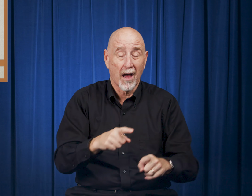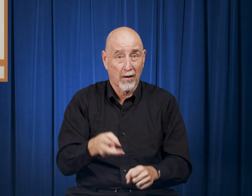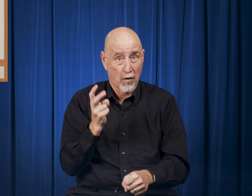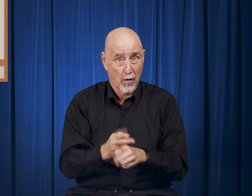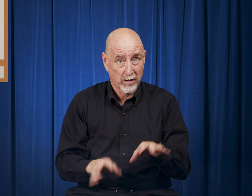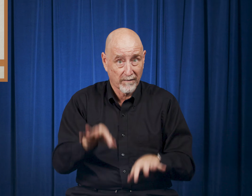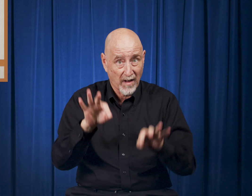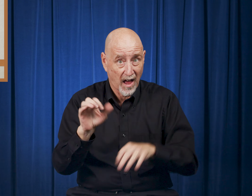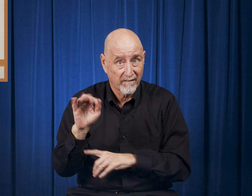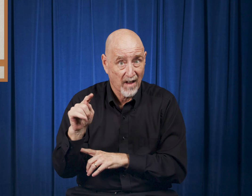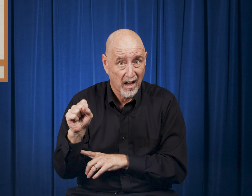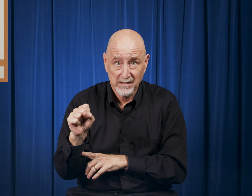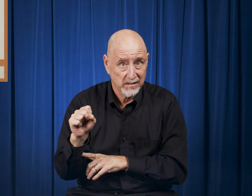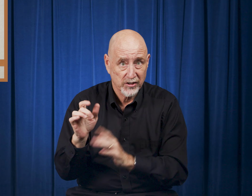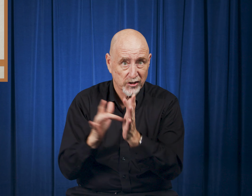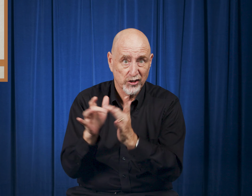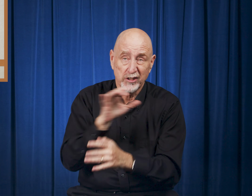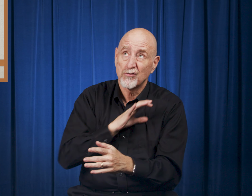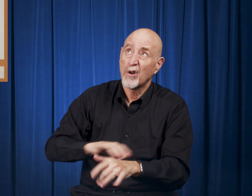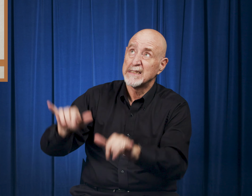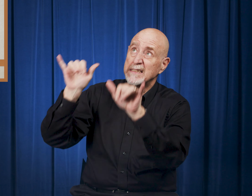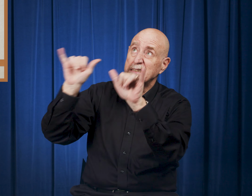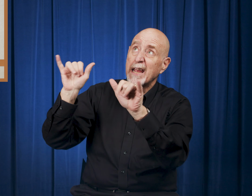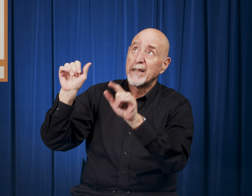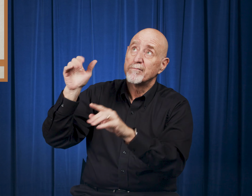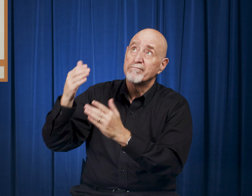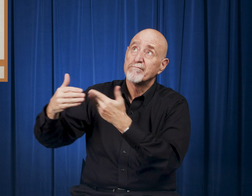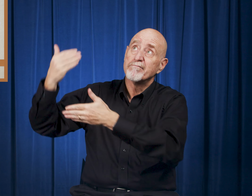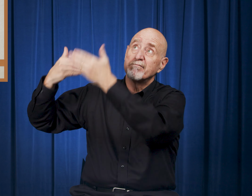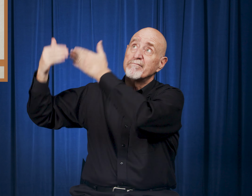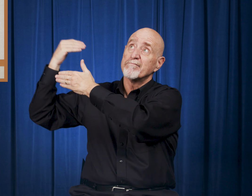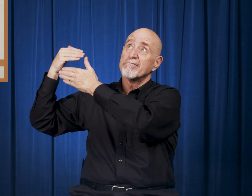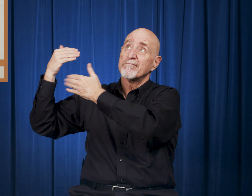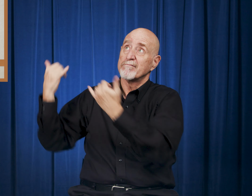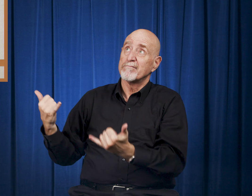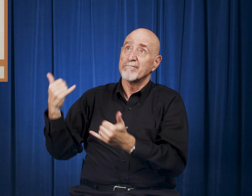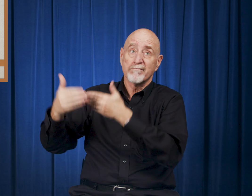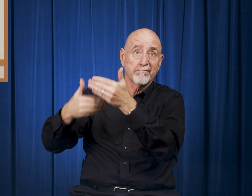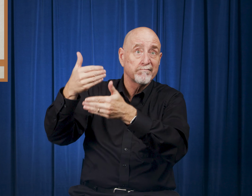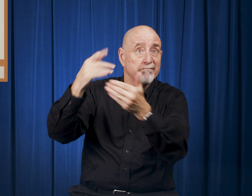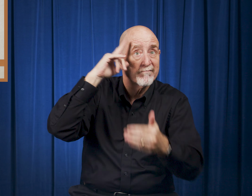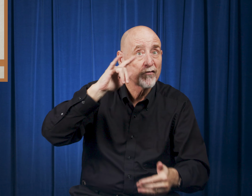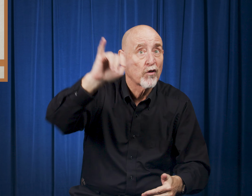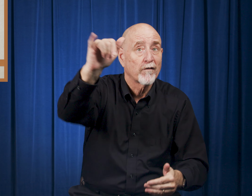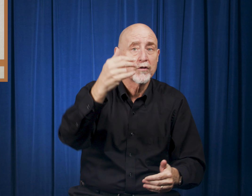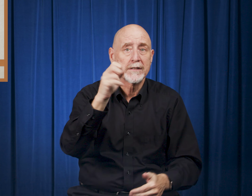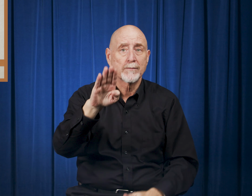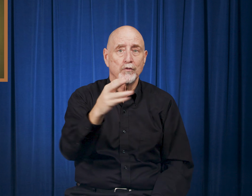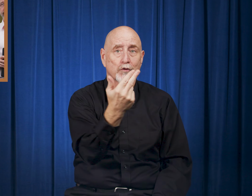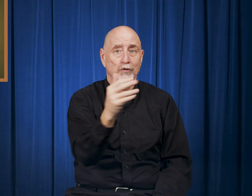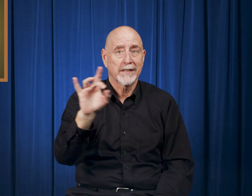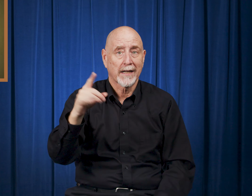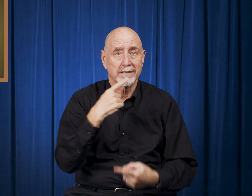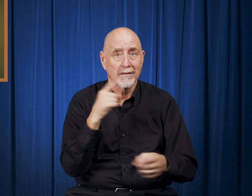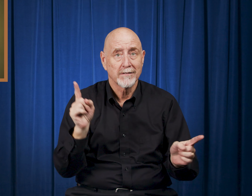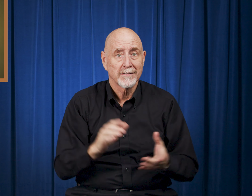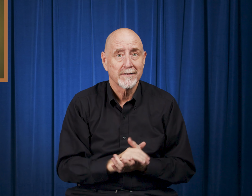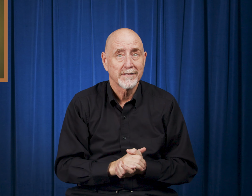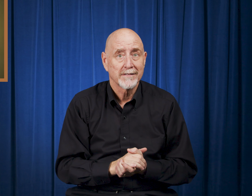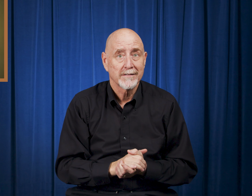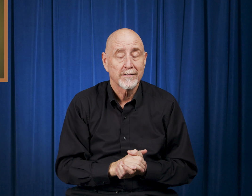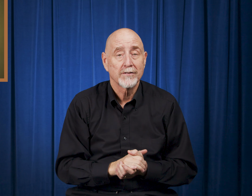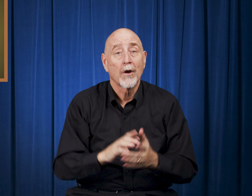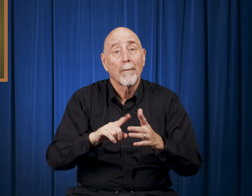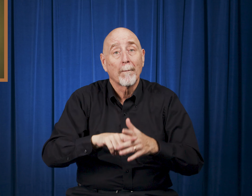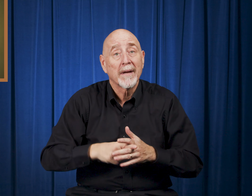find, and Jesus Christ is the same yesterday and today and forever, as Hebrews 13:8 says. So beginning